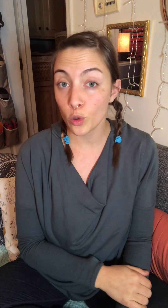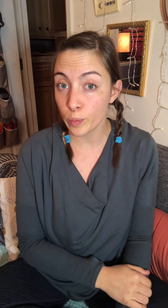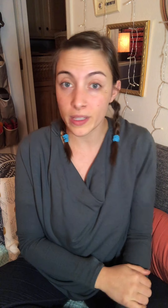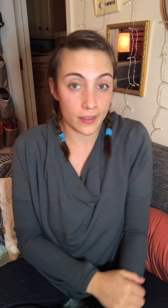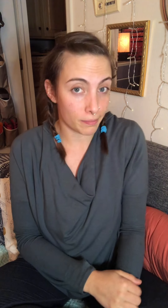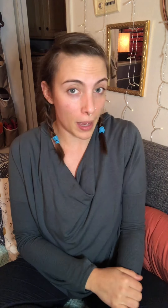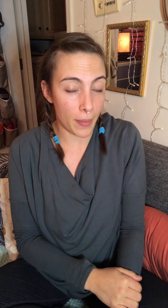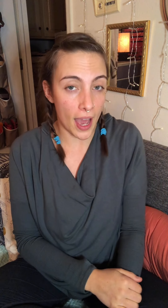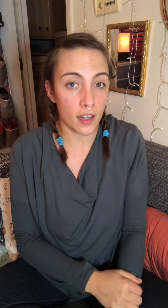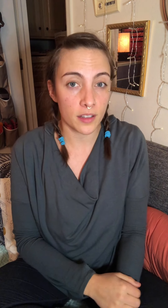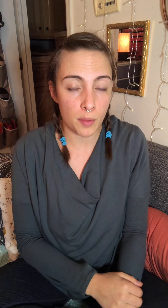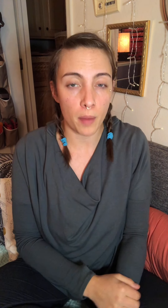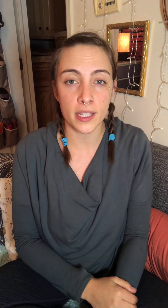oops, my bad, small mistake,